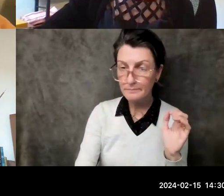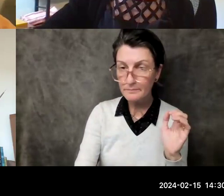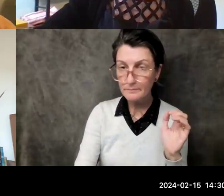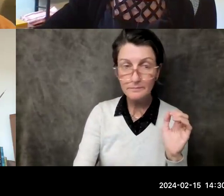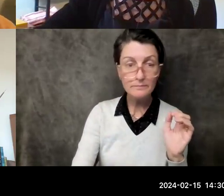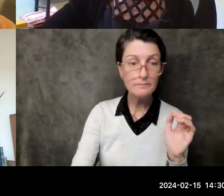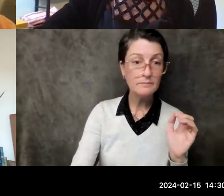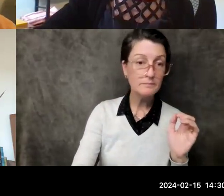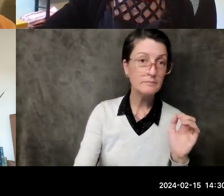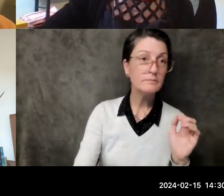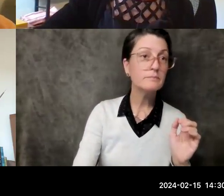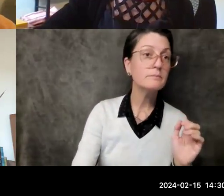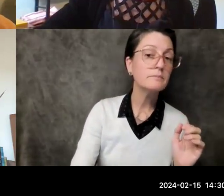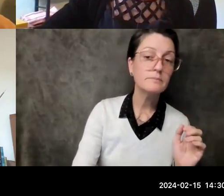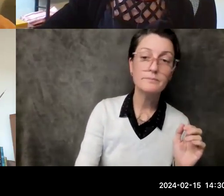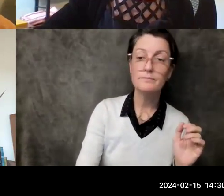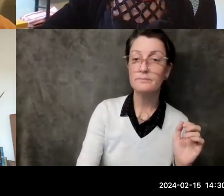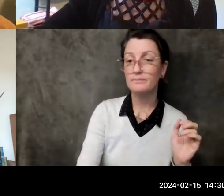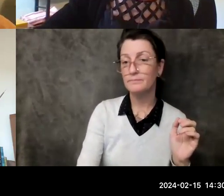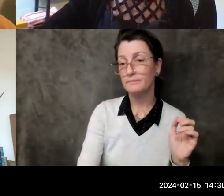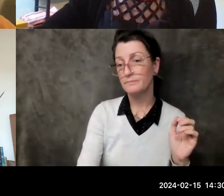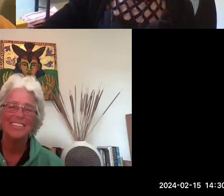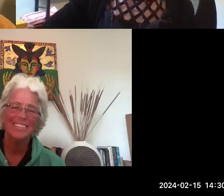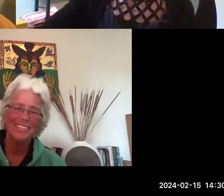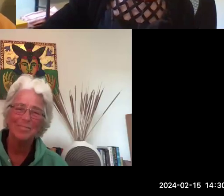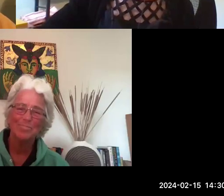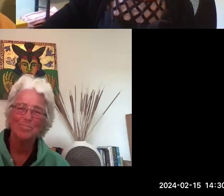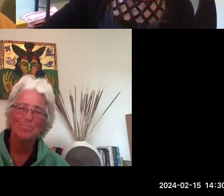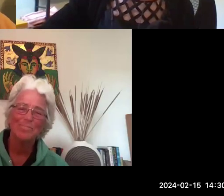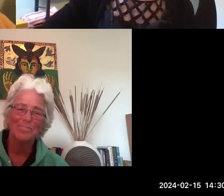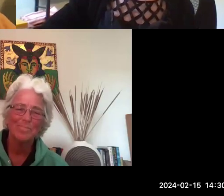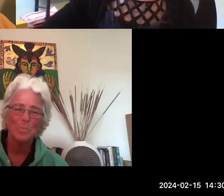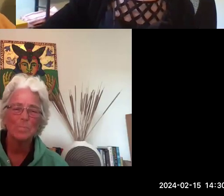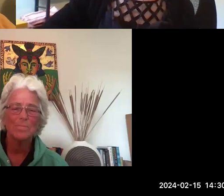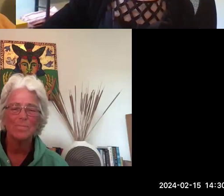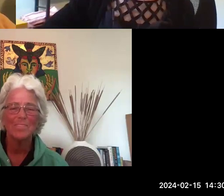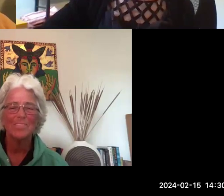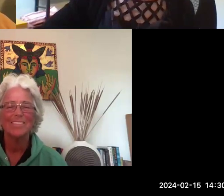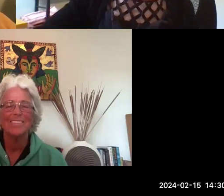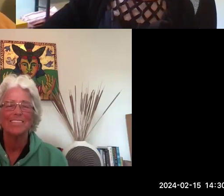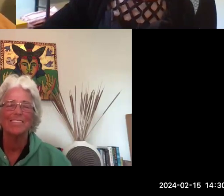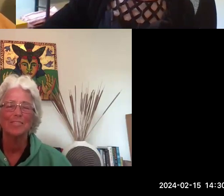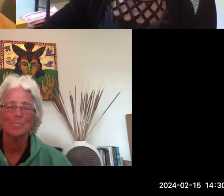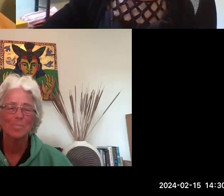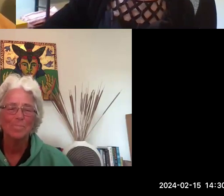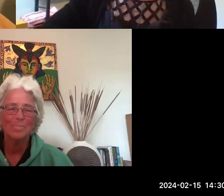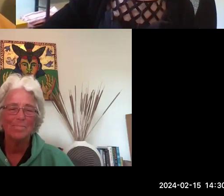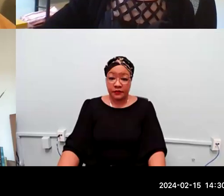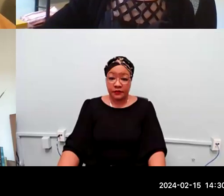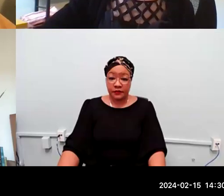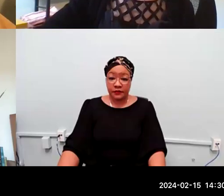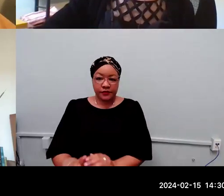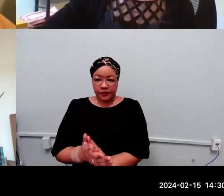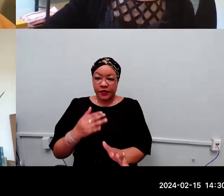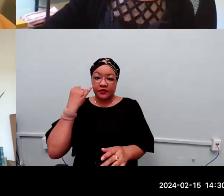our attendees to share appreciations for our speakers. It's something we haven't done really before. So if people can want to share